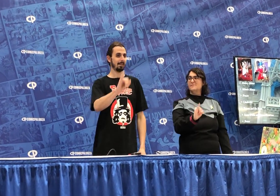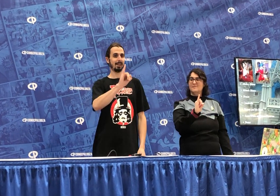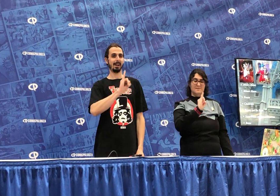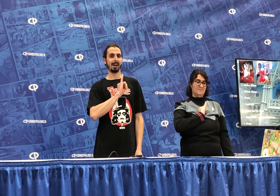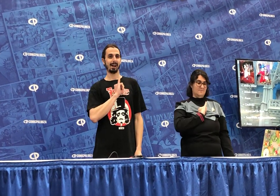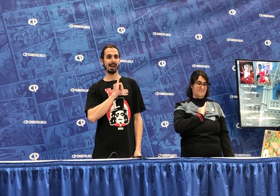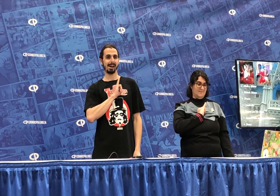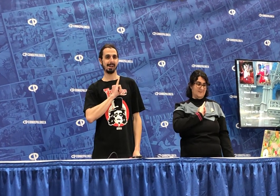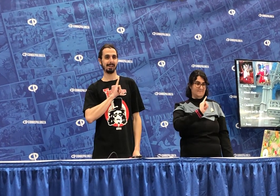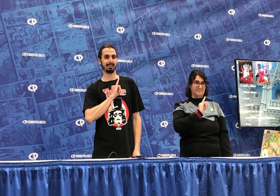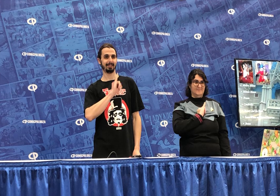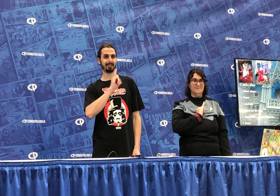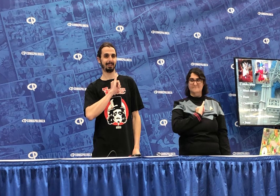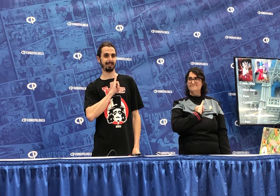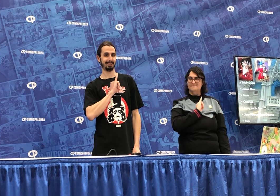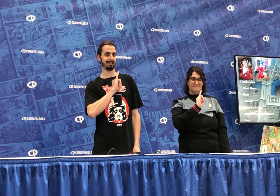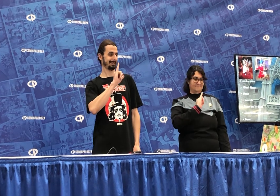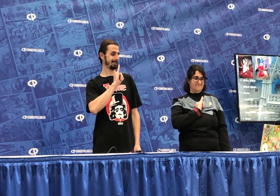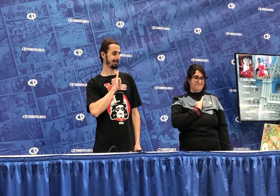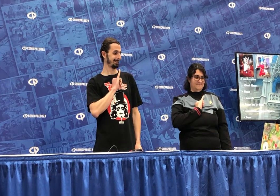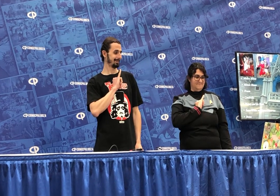The Incredibles.